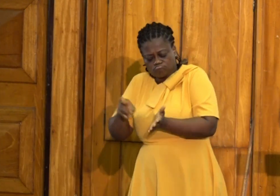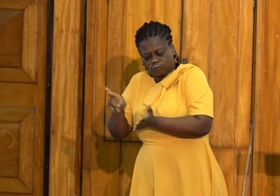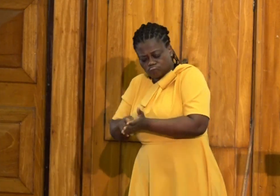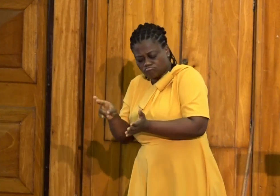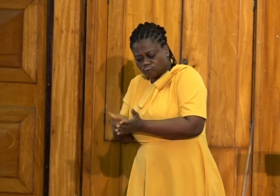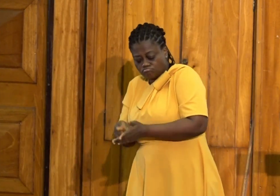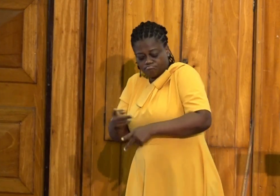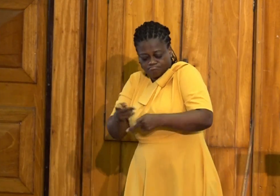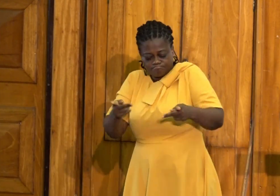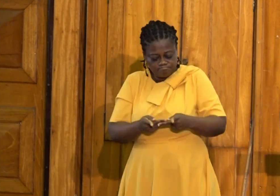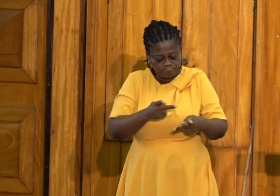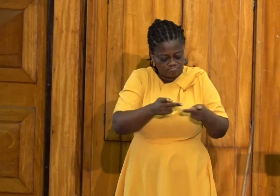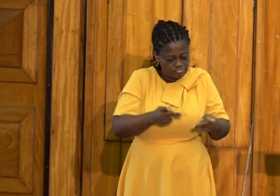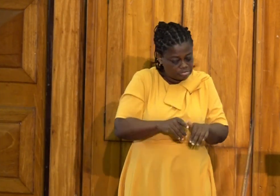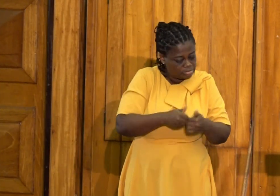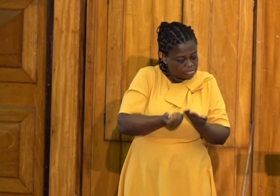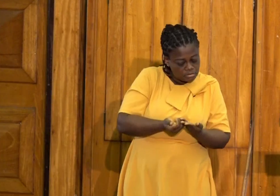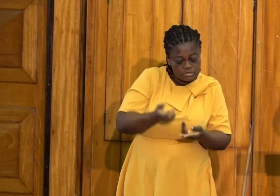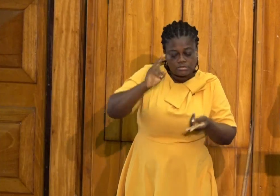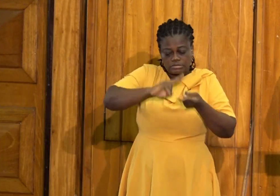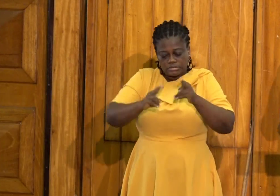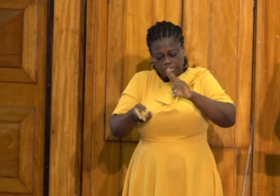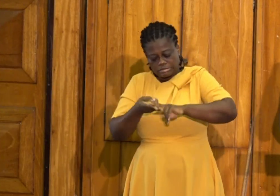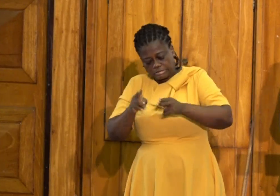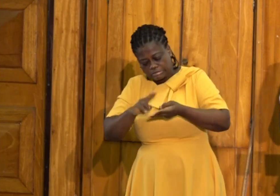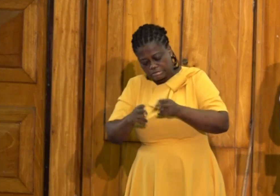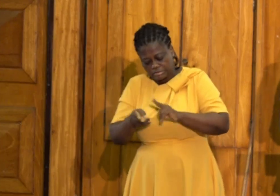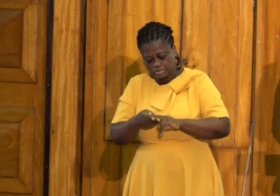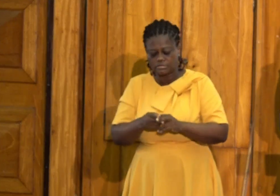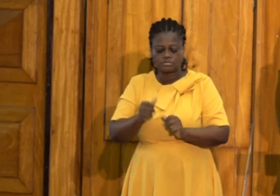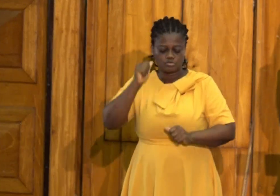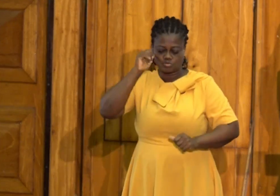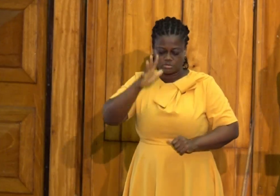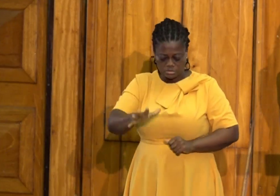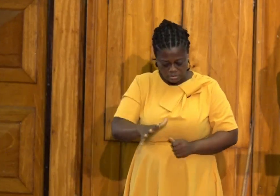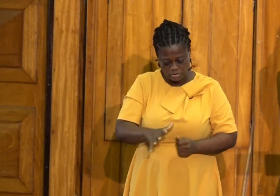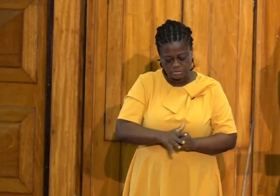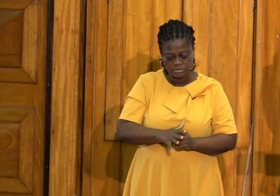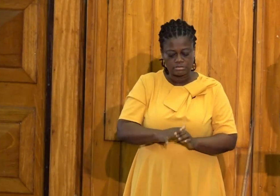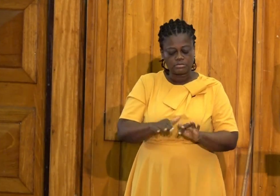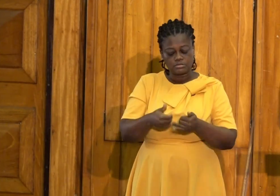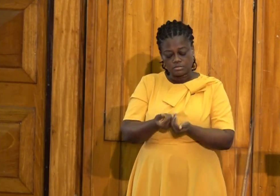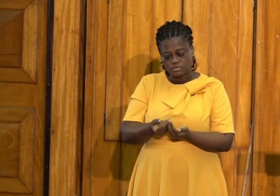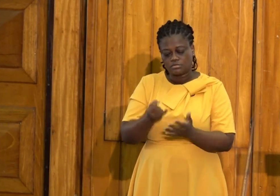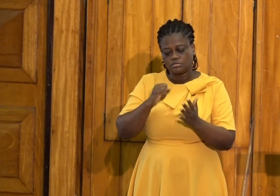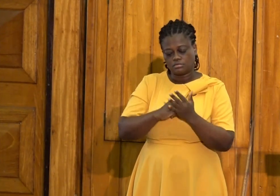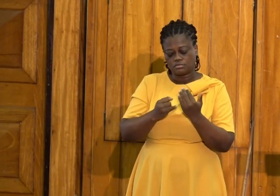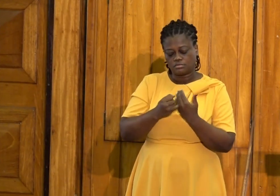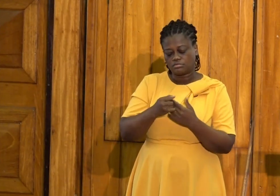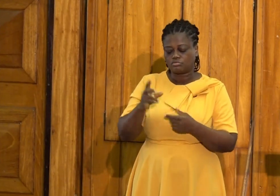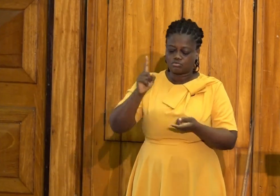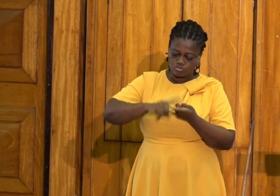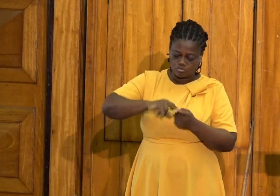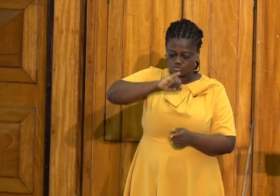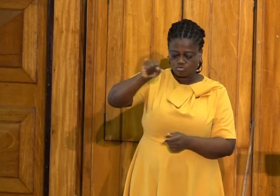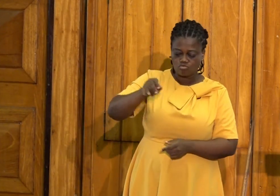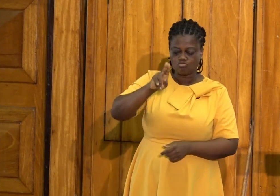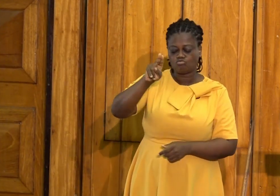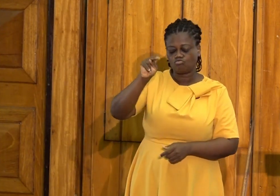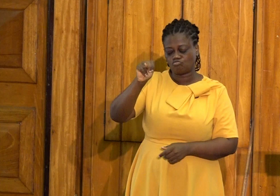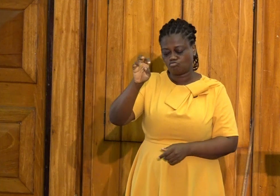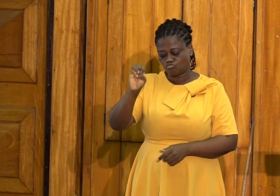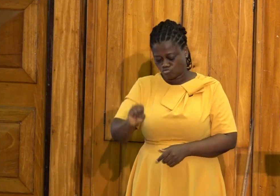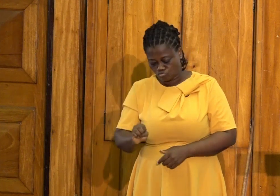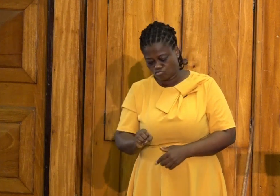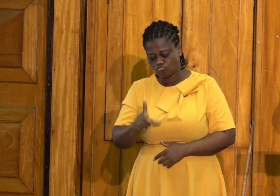sites. Our population included women treated between January and June 2024. The treatment